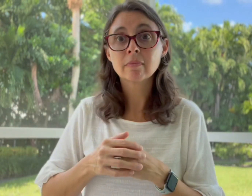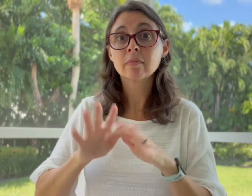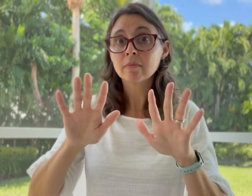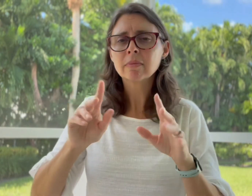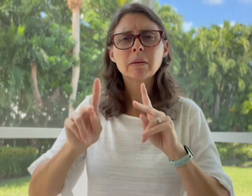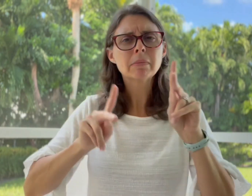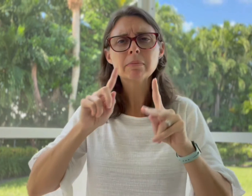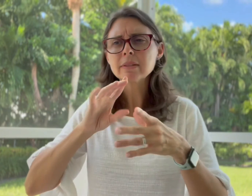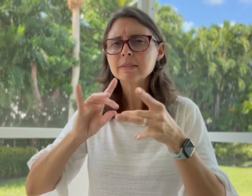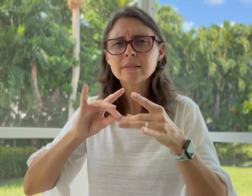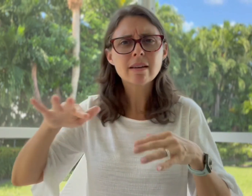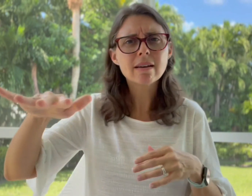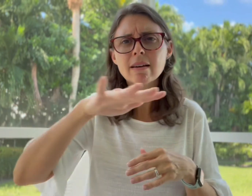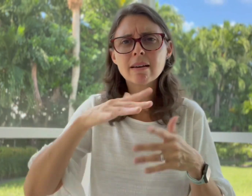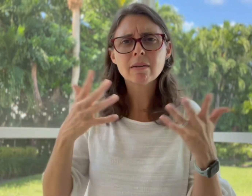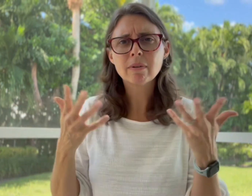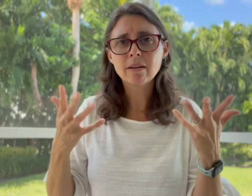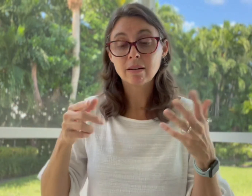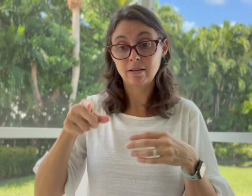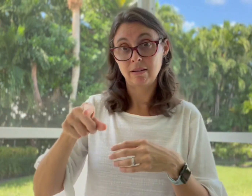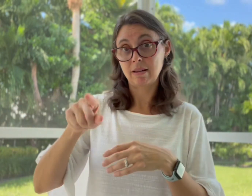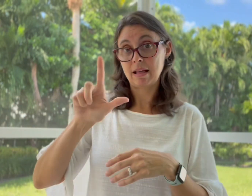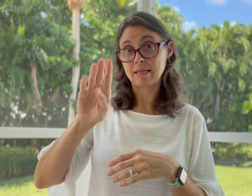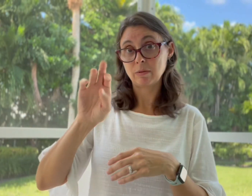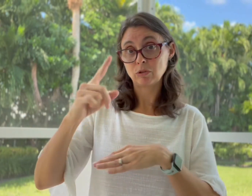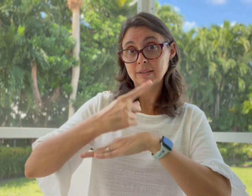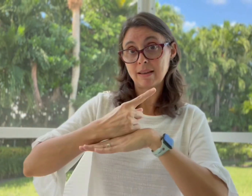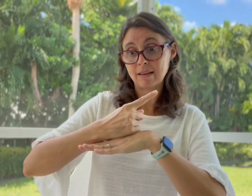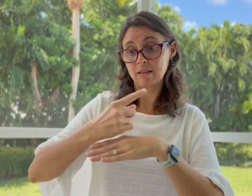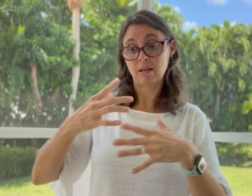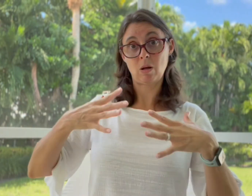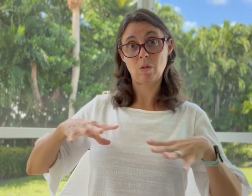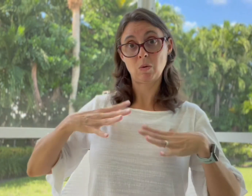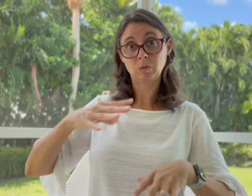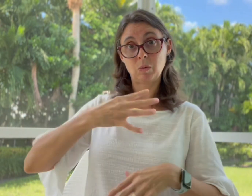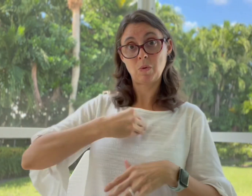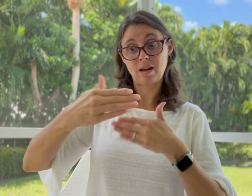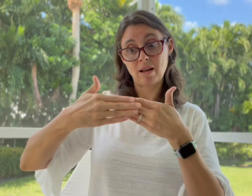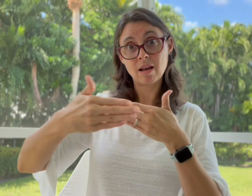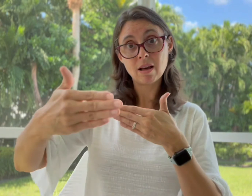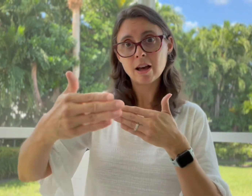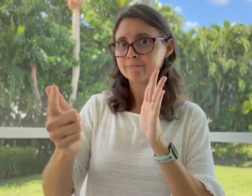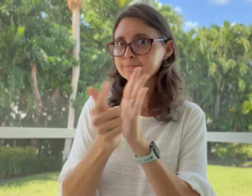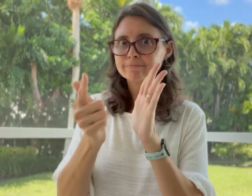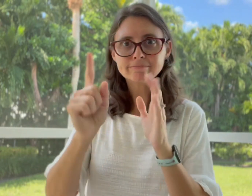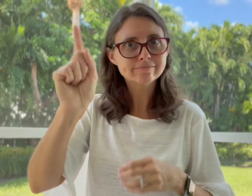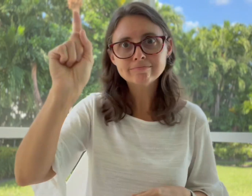People will often say wearing white after Labor Day is not allowed. Don't do